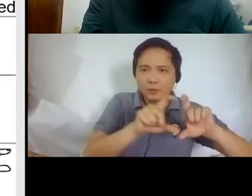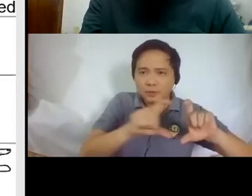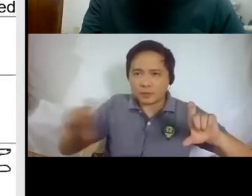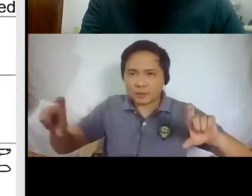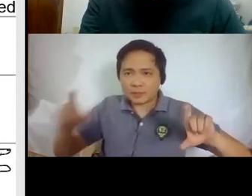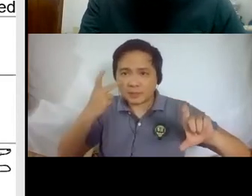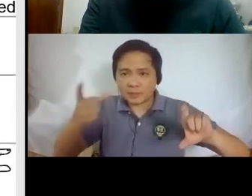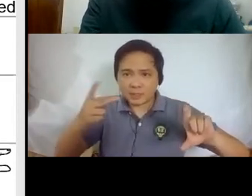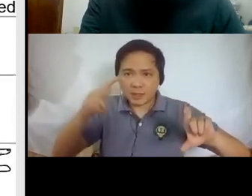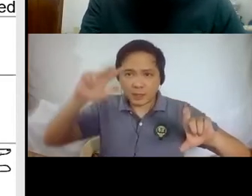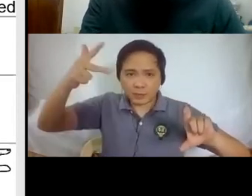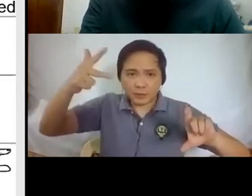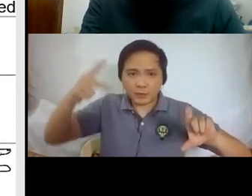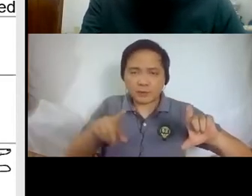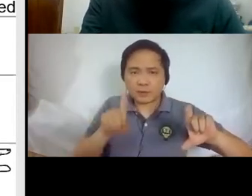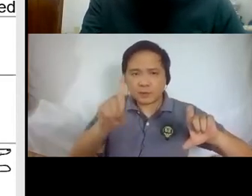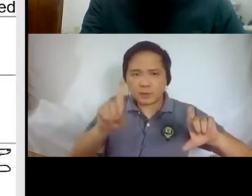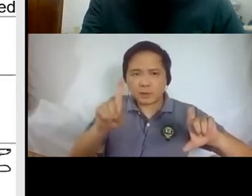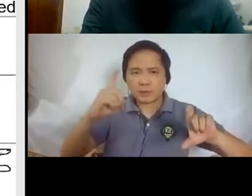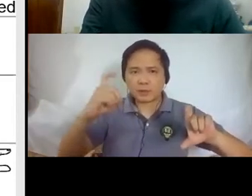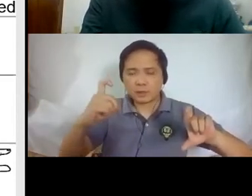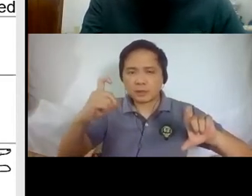Okay, so we go back.